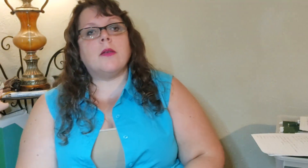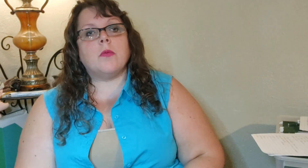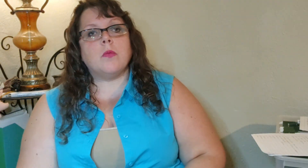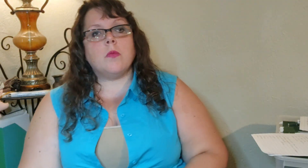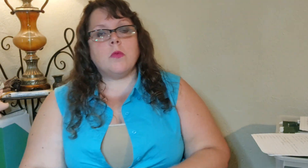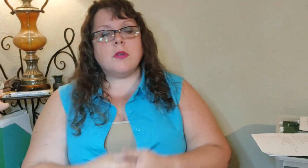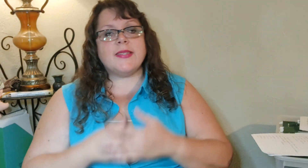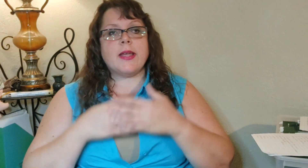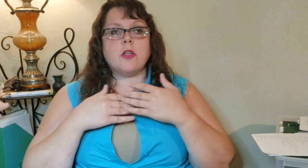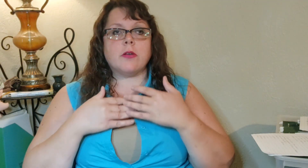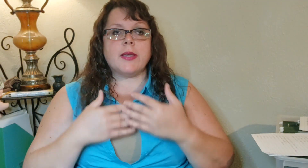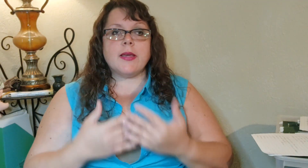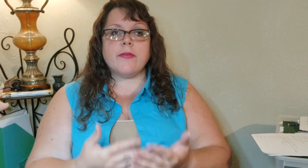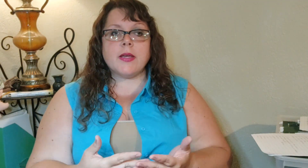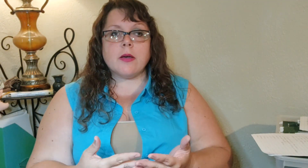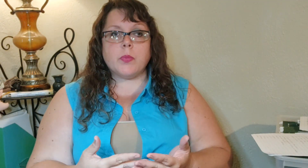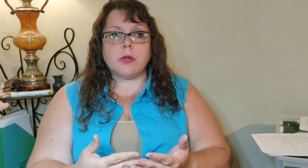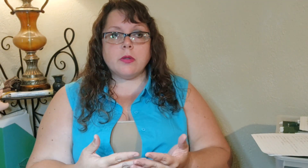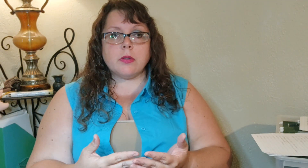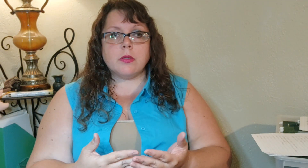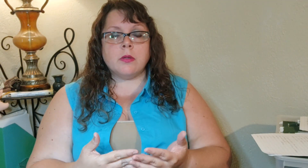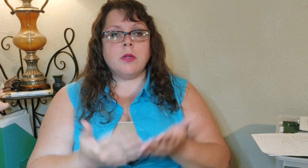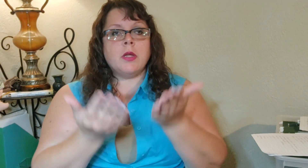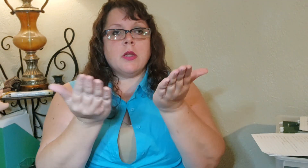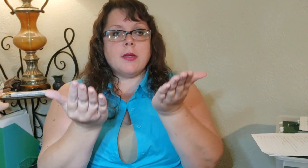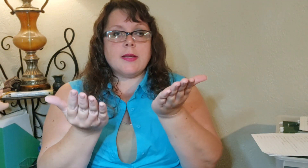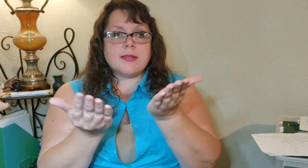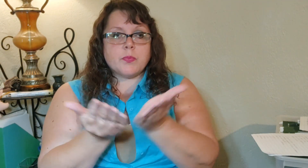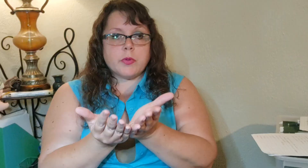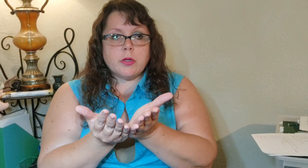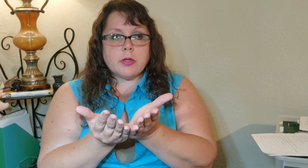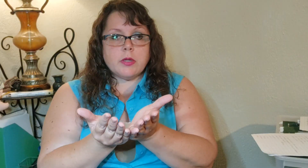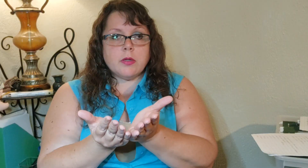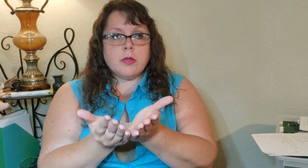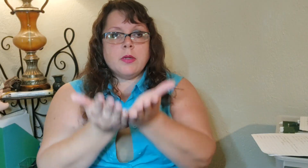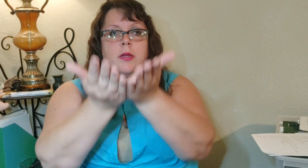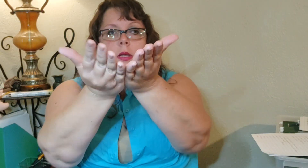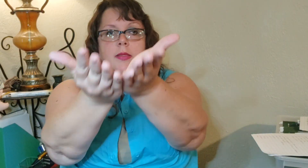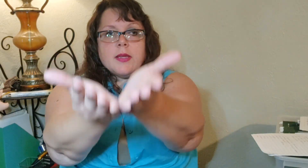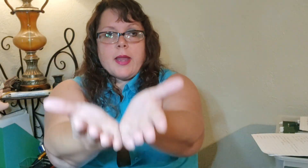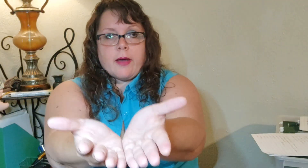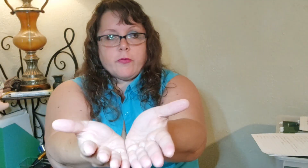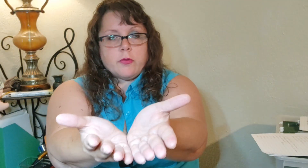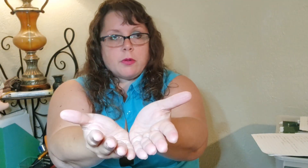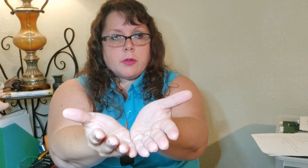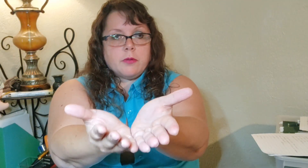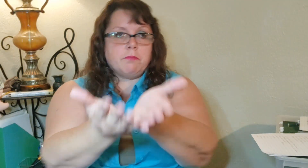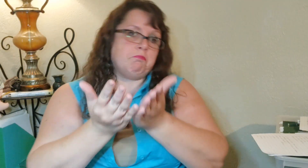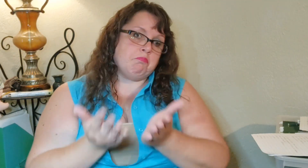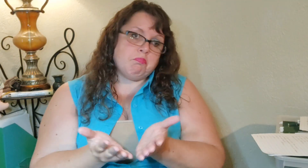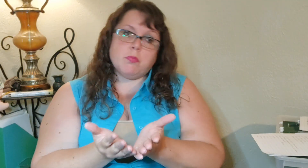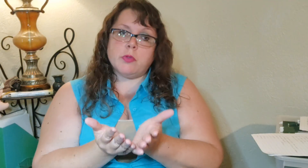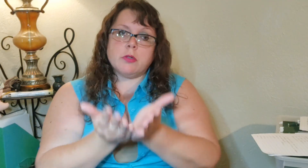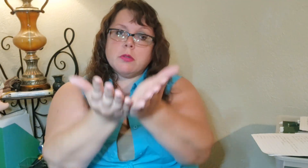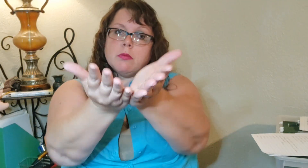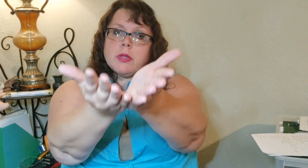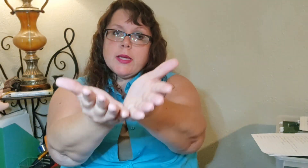And you're saying you're giving a book, it's book, and then out forward. Book, give.